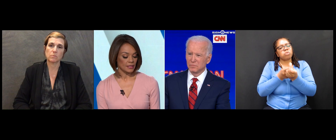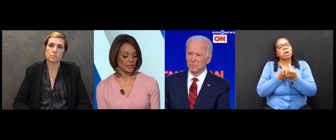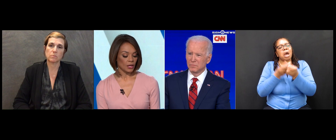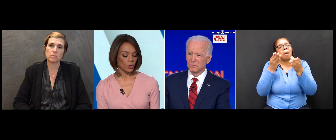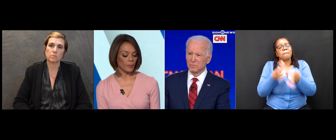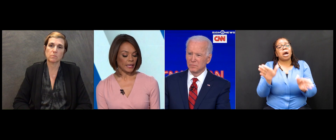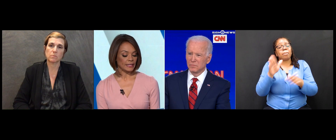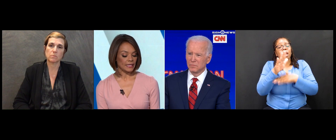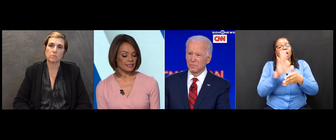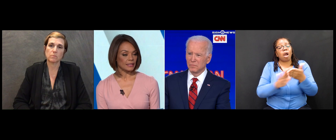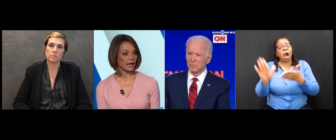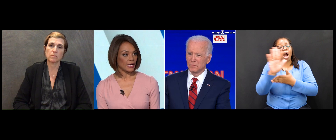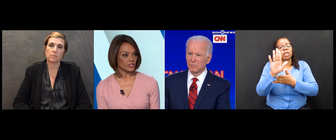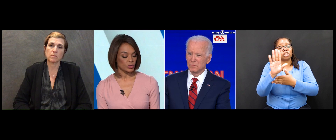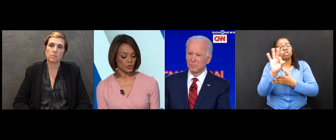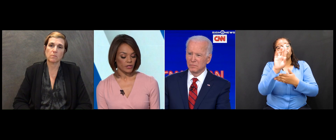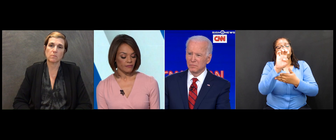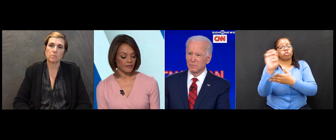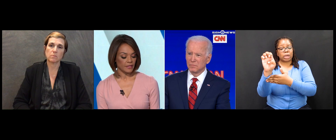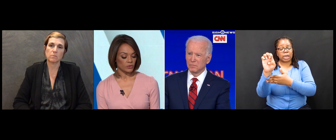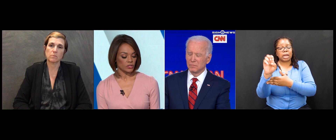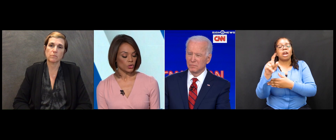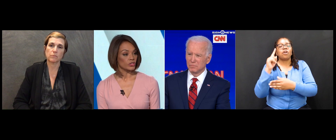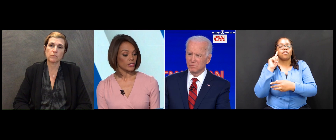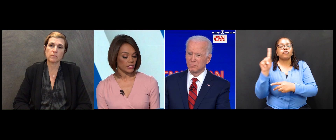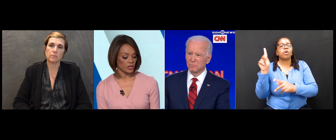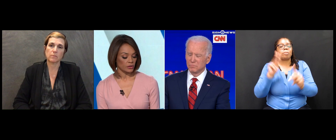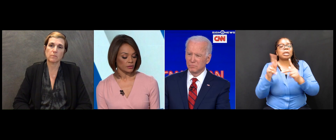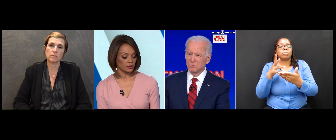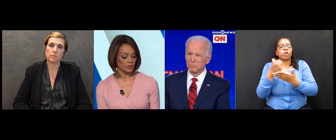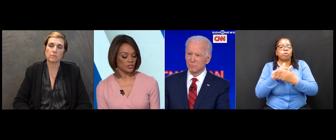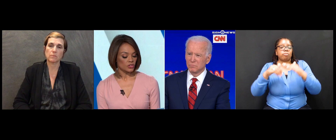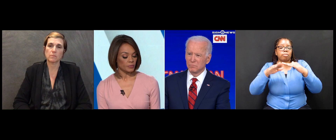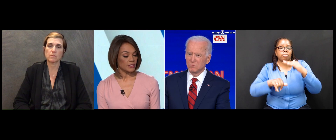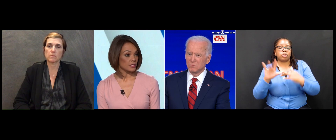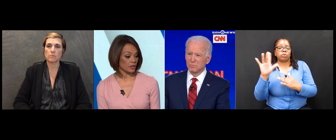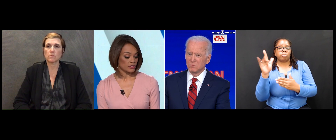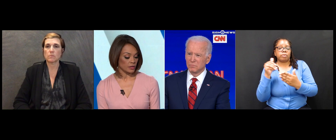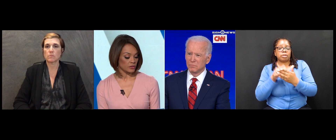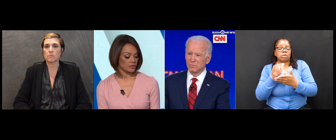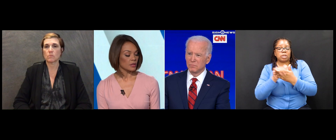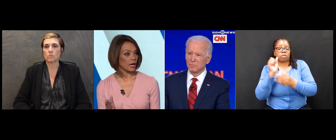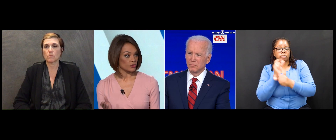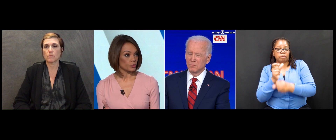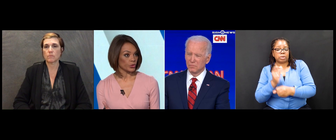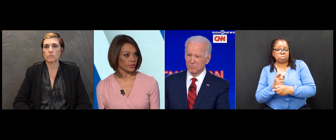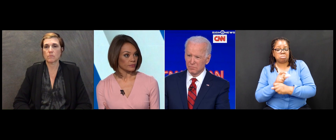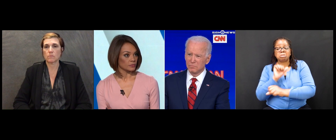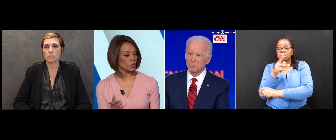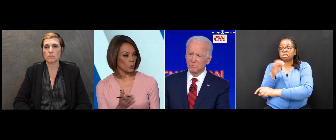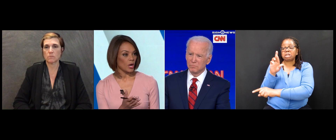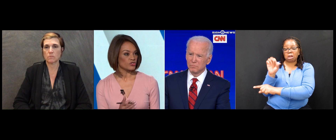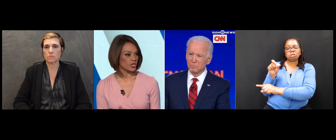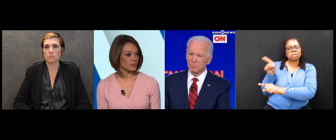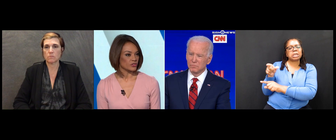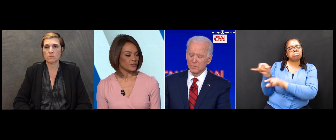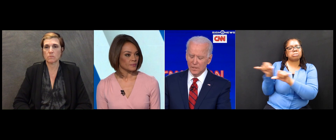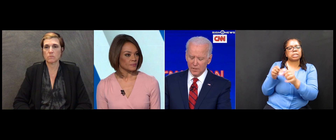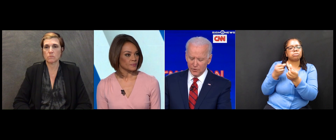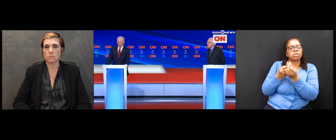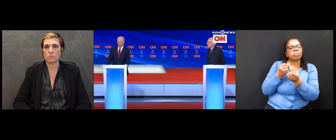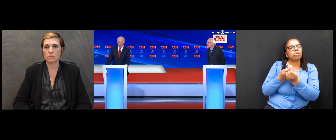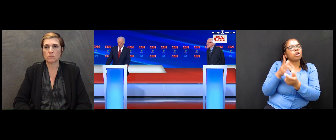families who make less than $125,000 a year, something Senator Sanders has supported. What